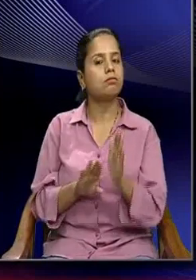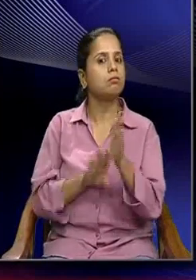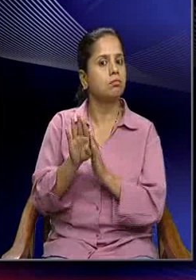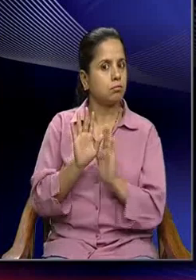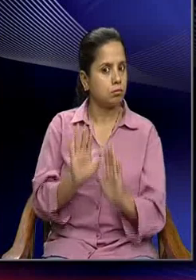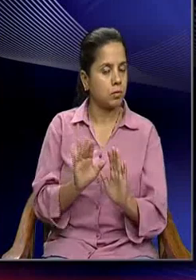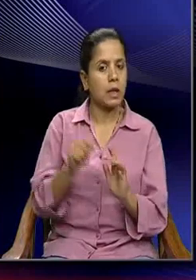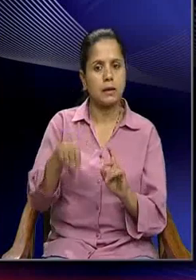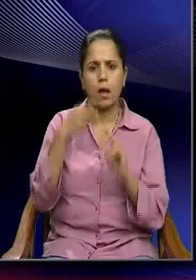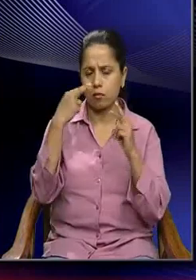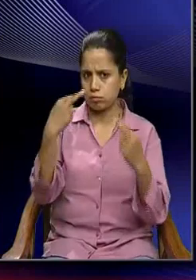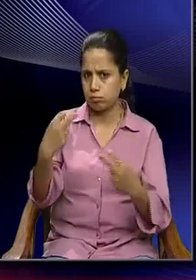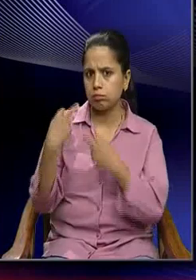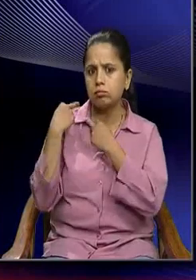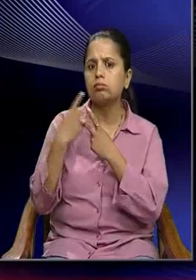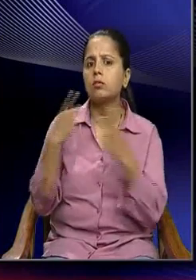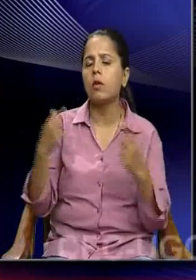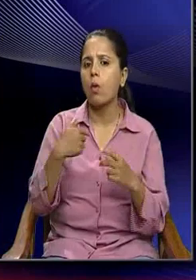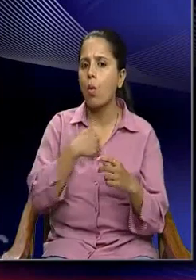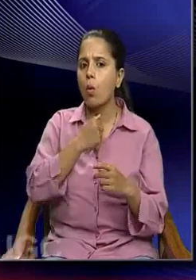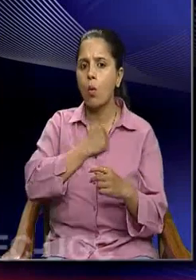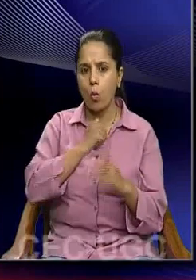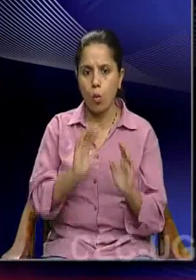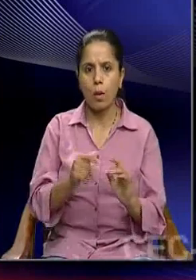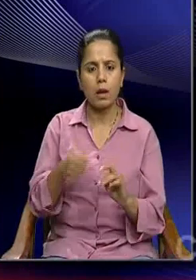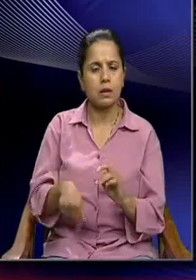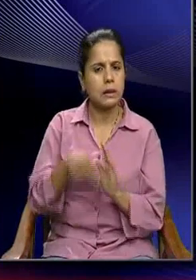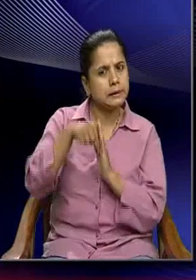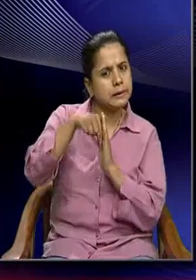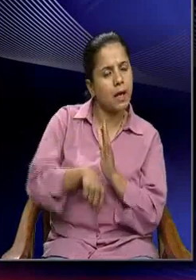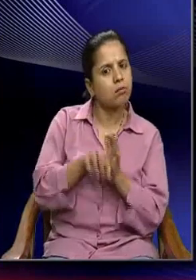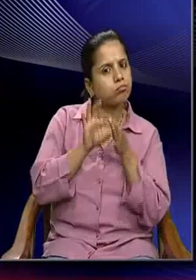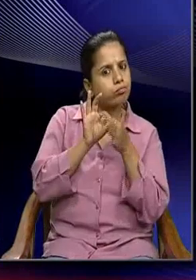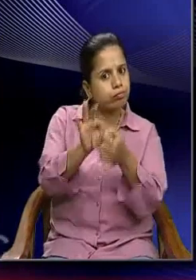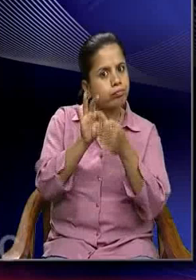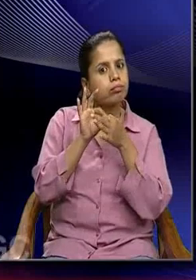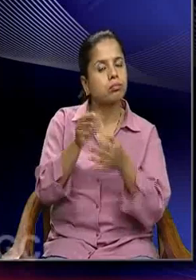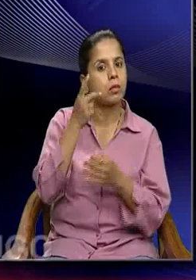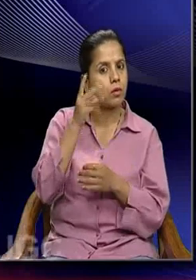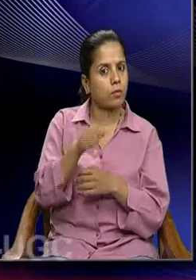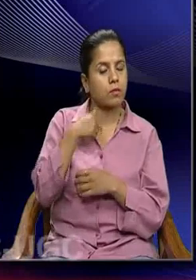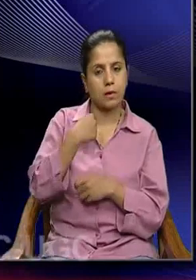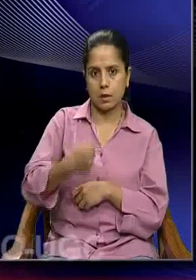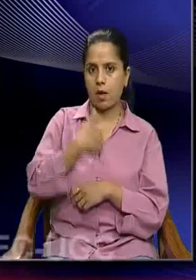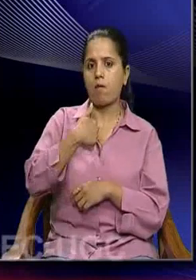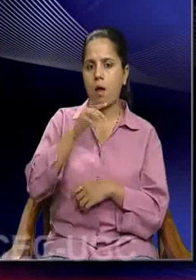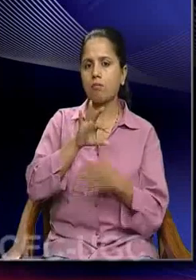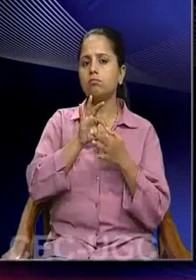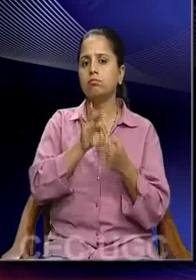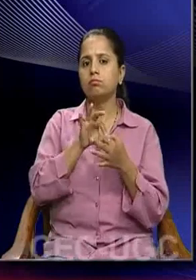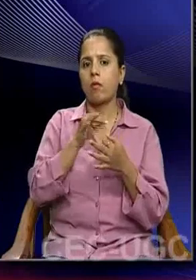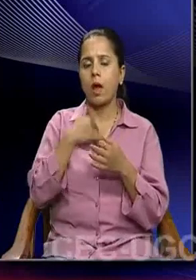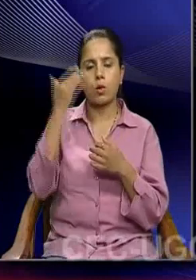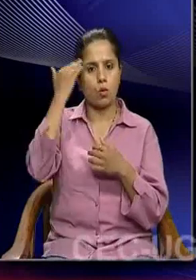and self-reflection and a deeper connection with themselves and